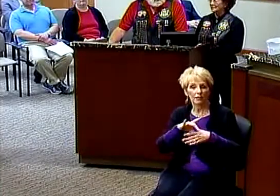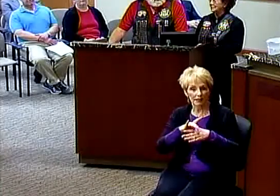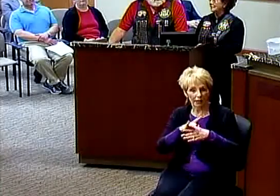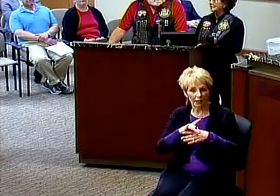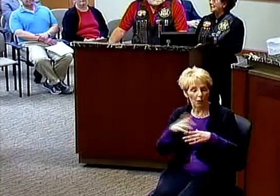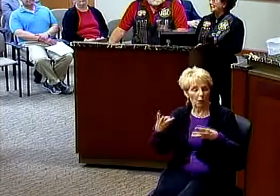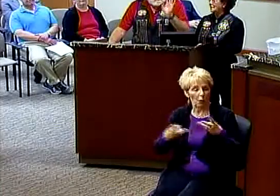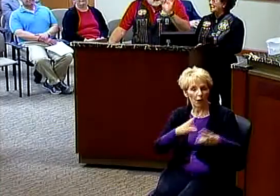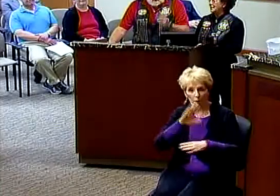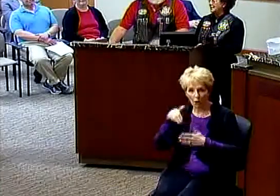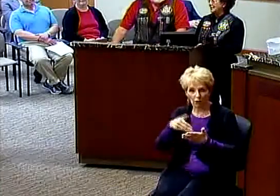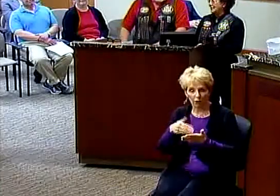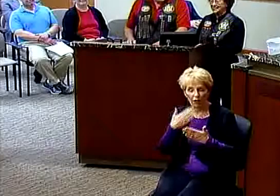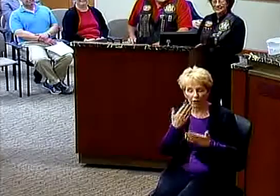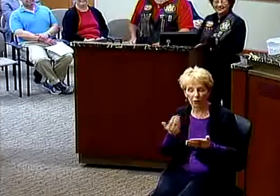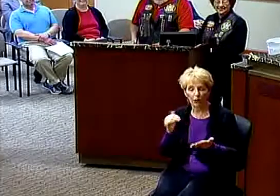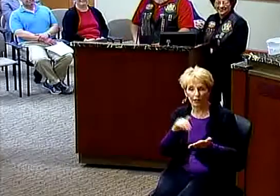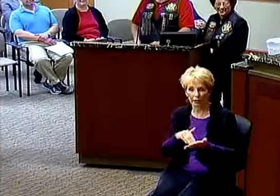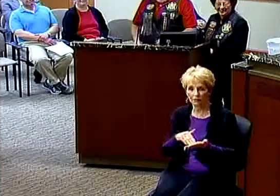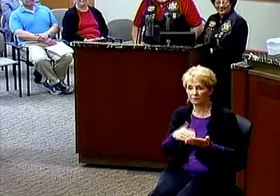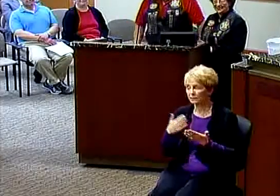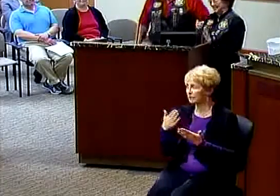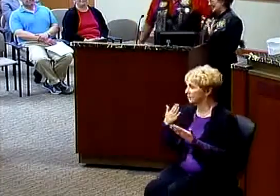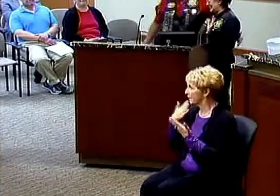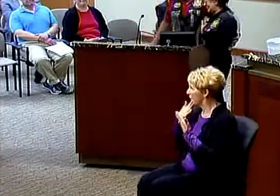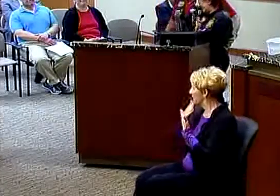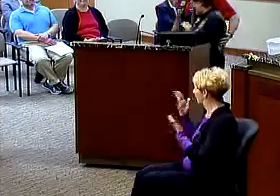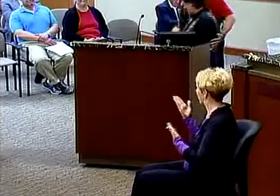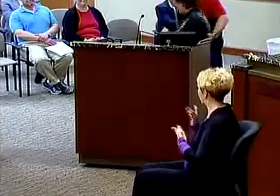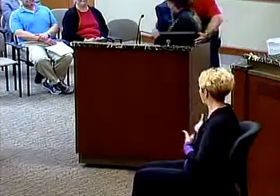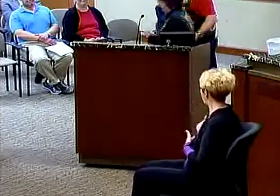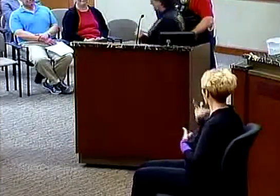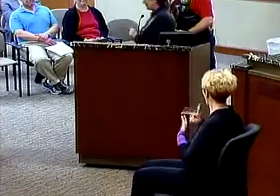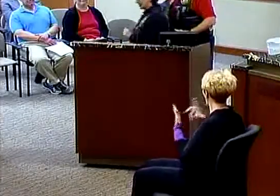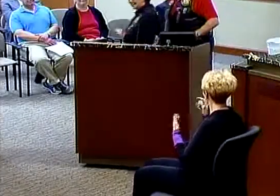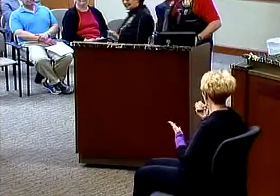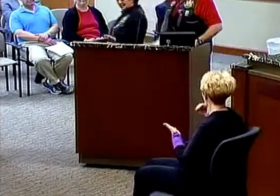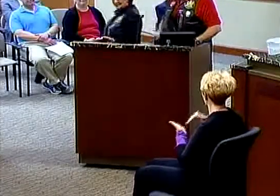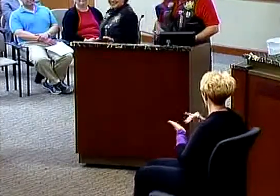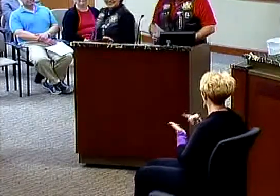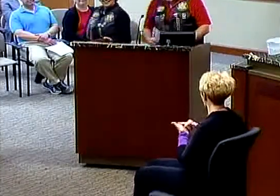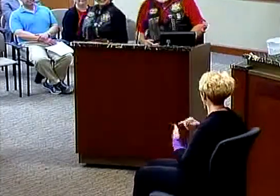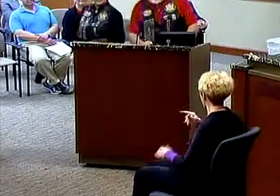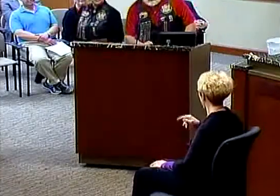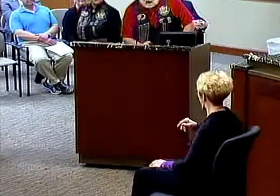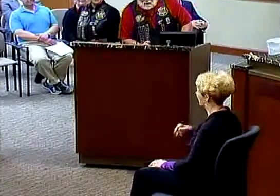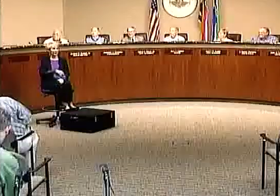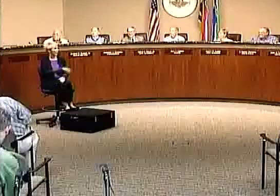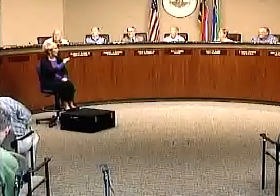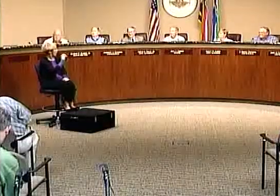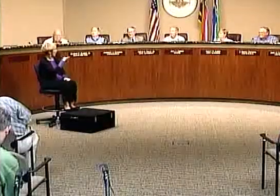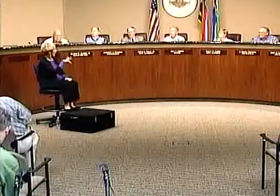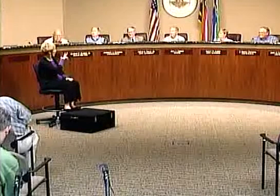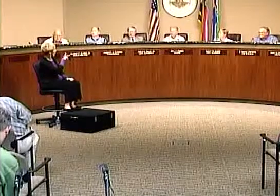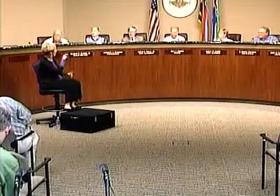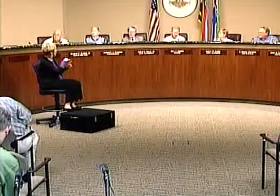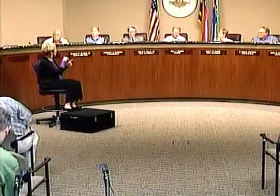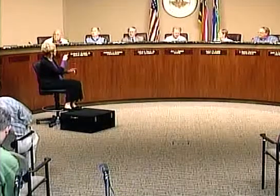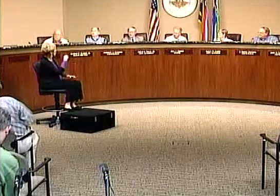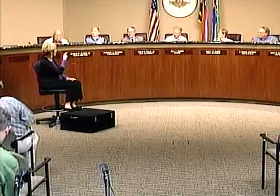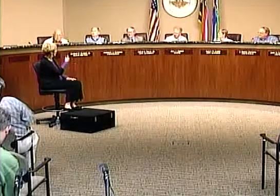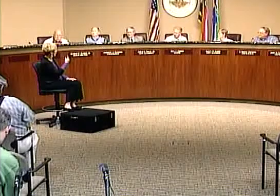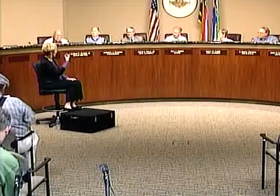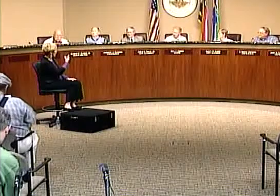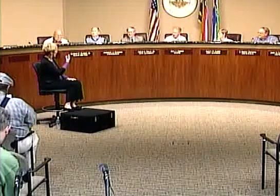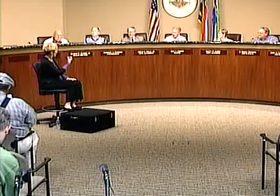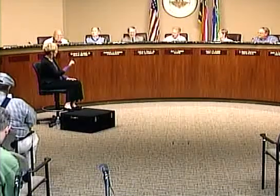will welcome all of you. Thank you again. Thank you. Thank Appreciate you. It. What's the date of that again? It'll be May 31st and June 1st,